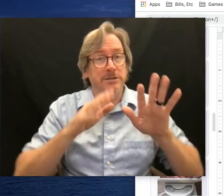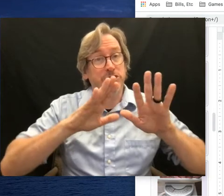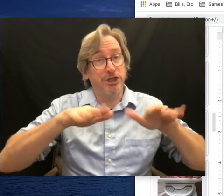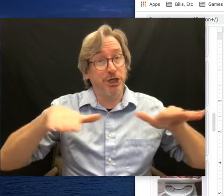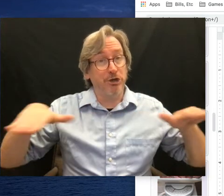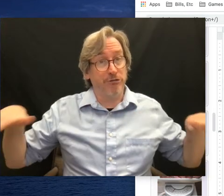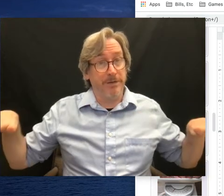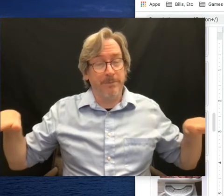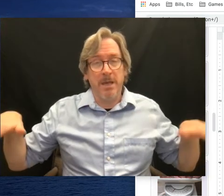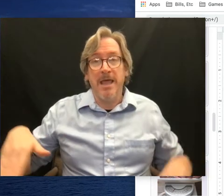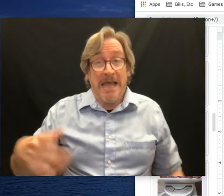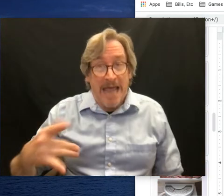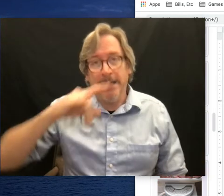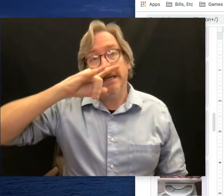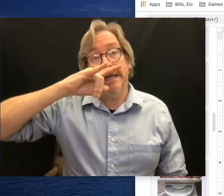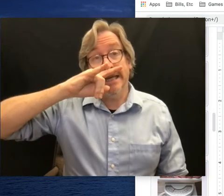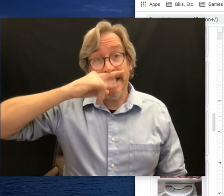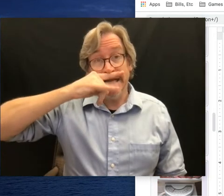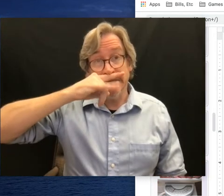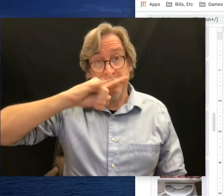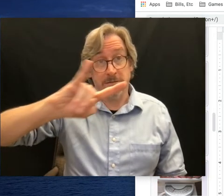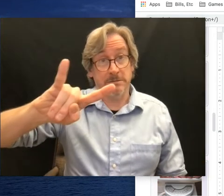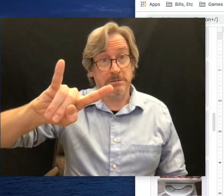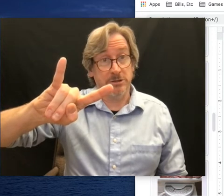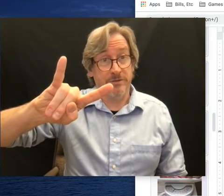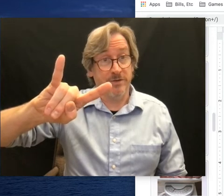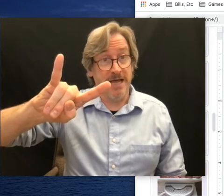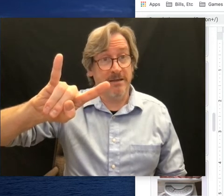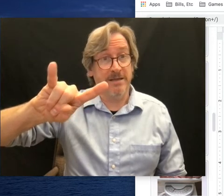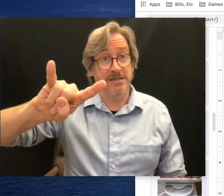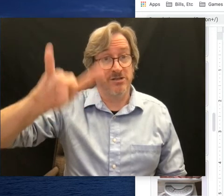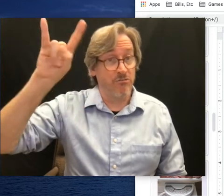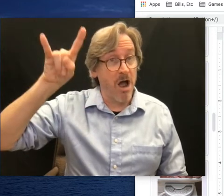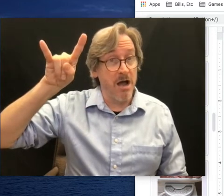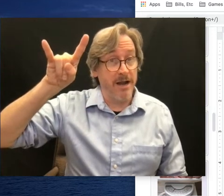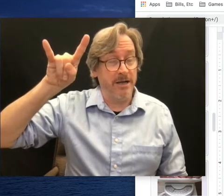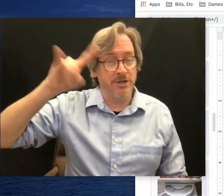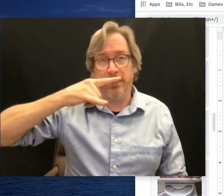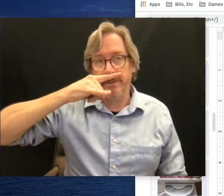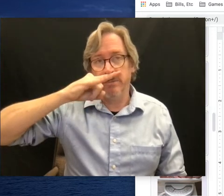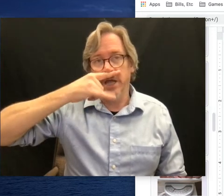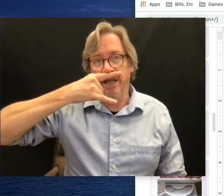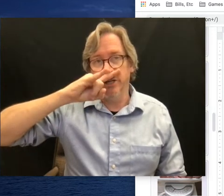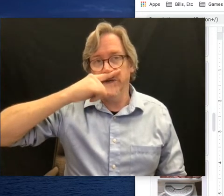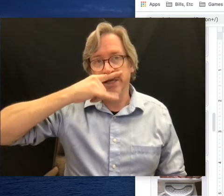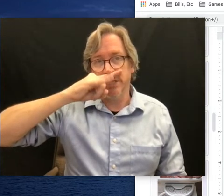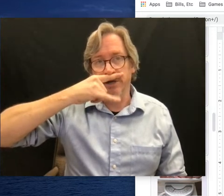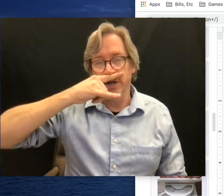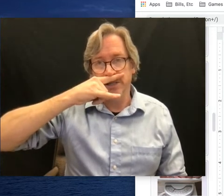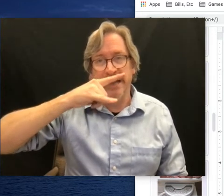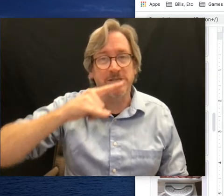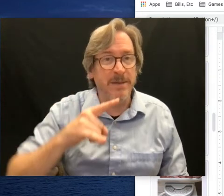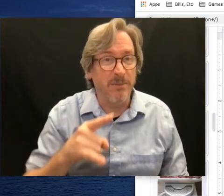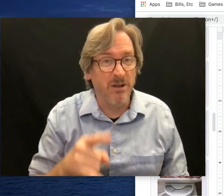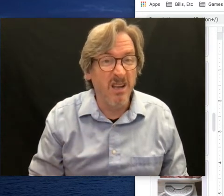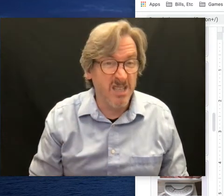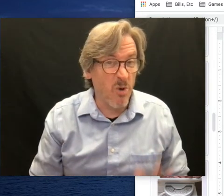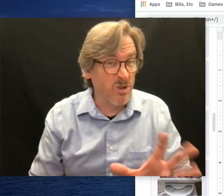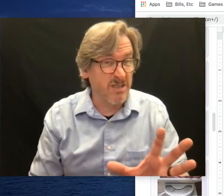Babies, children, and kids. So if you take this, the rock on hand shape, and do this under your nose. Now,